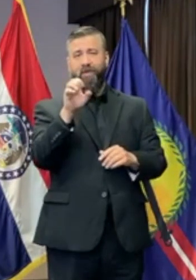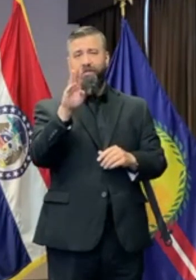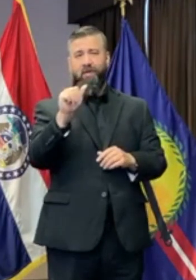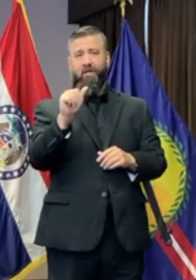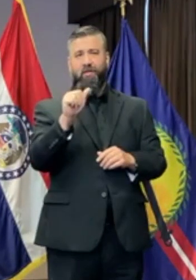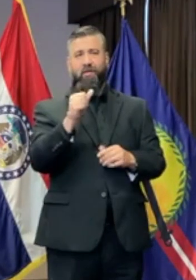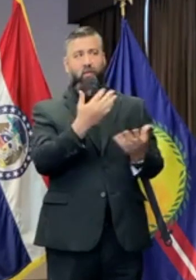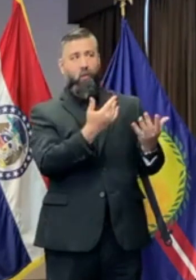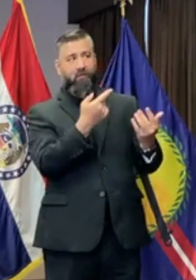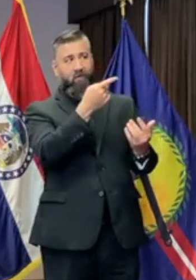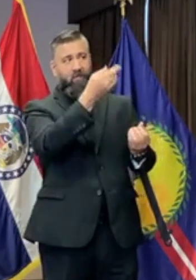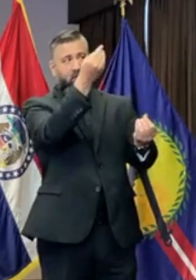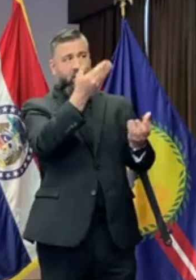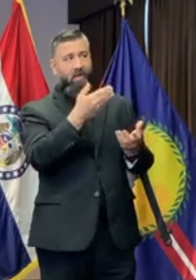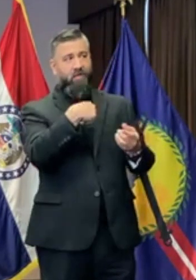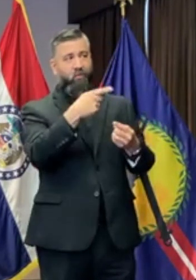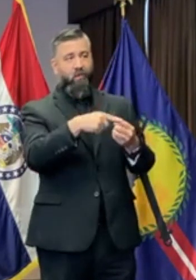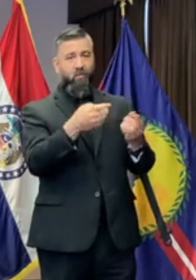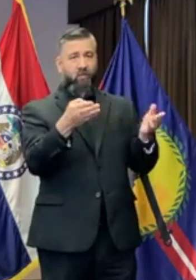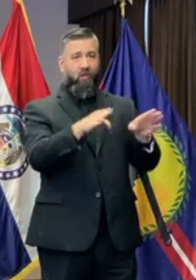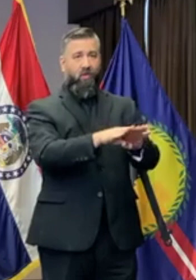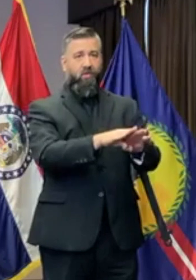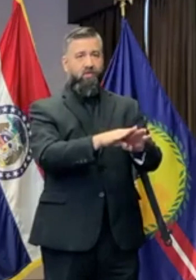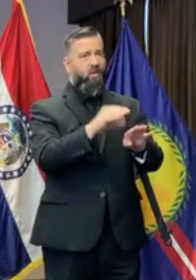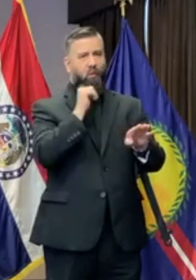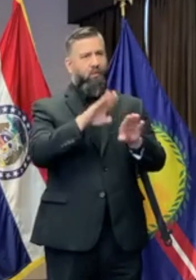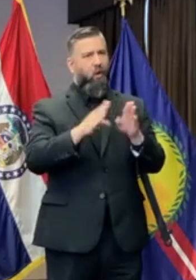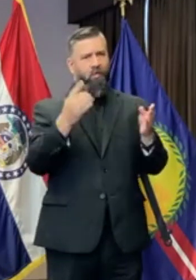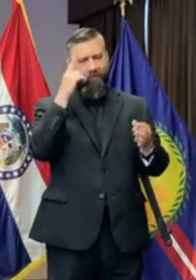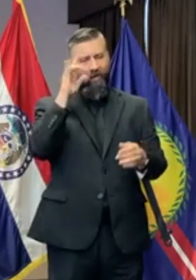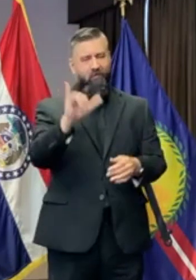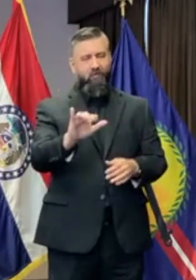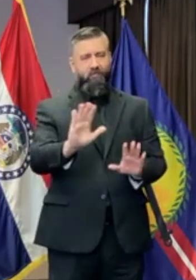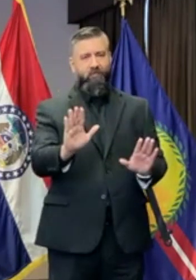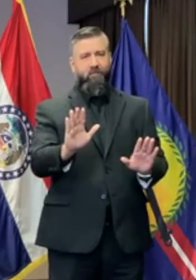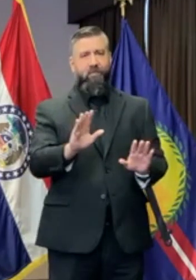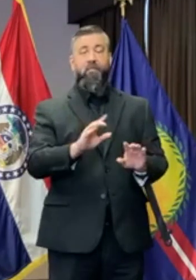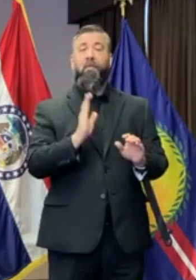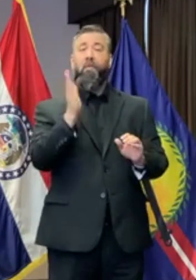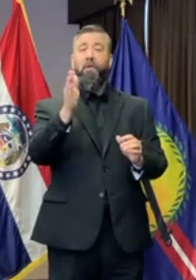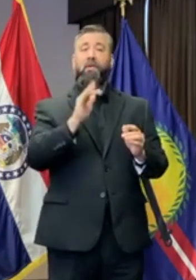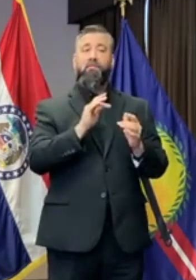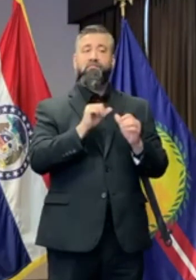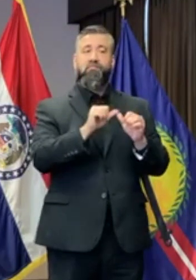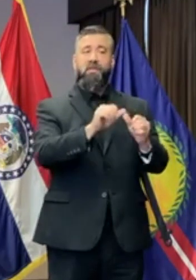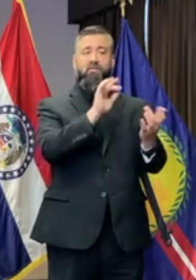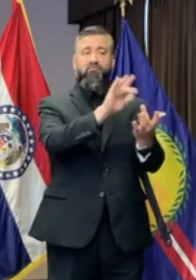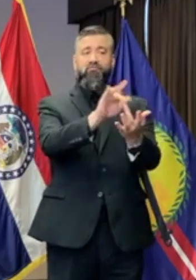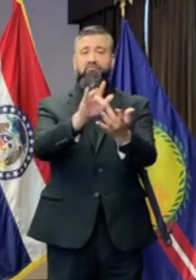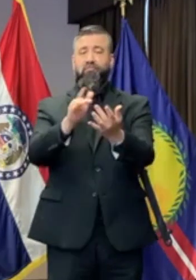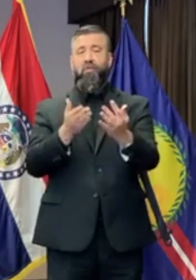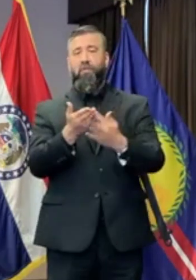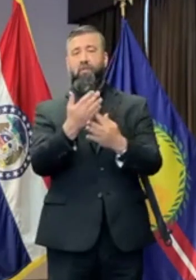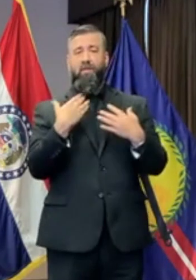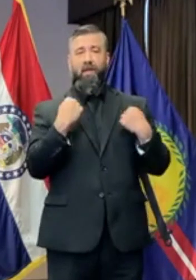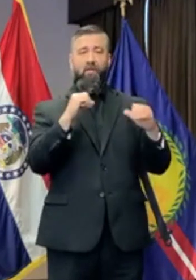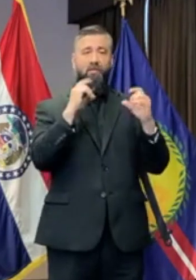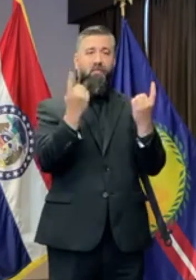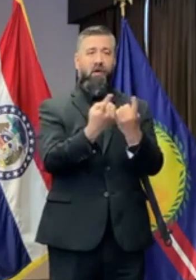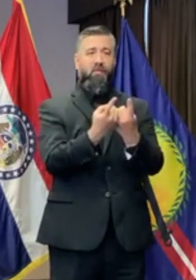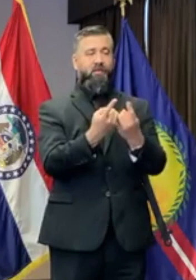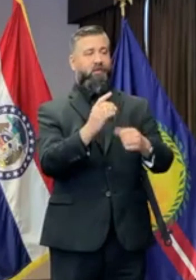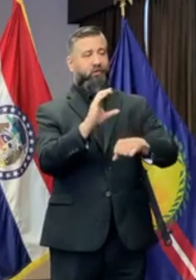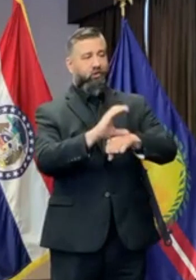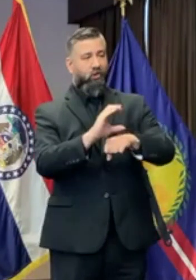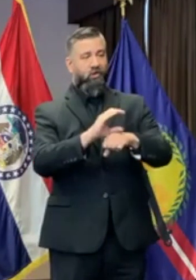closing, because it won't be open forever. But also, we will continue to do outreach through our health departments, through our houses of faith,